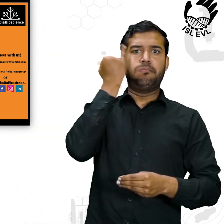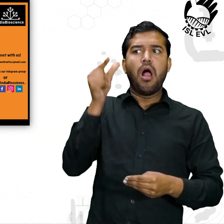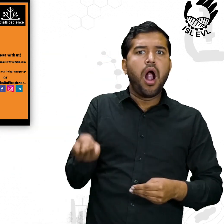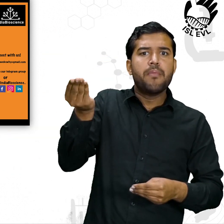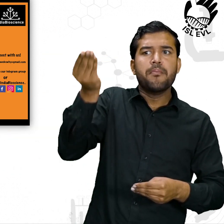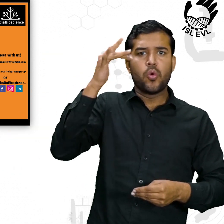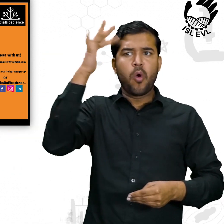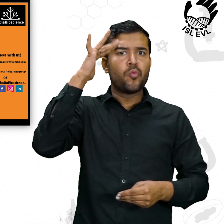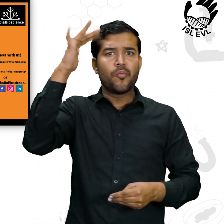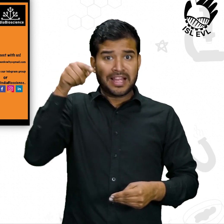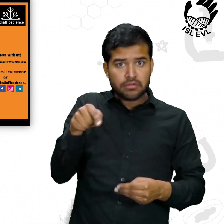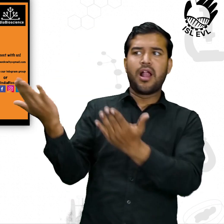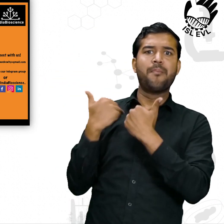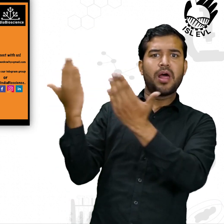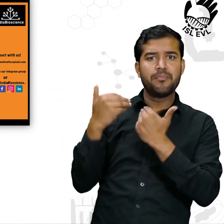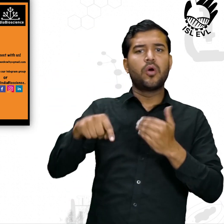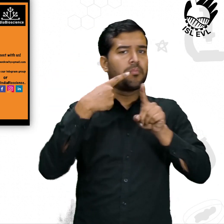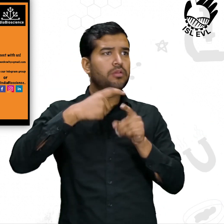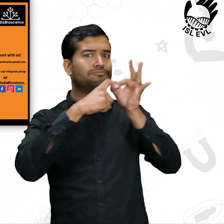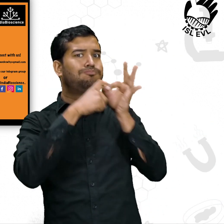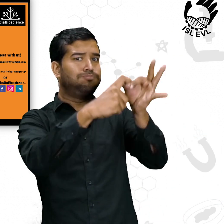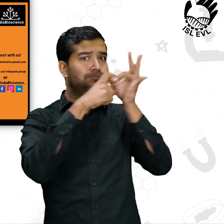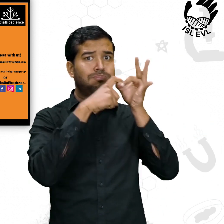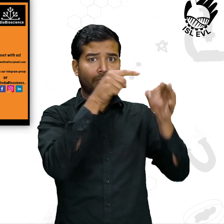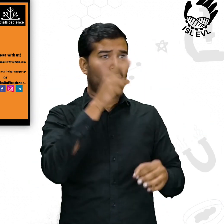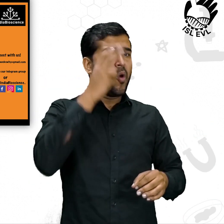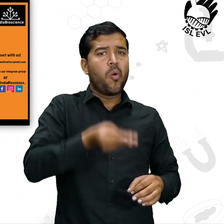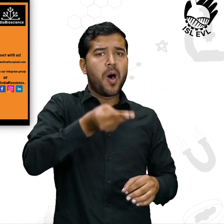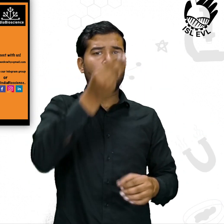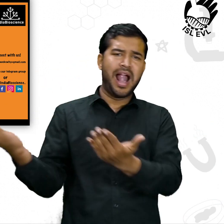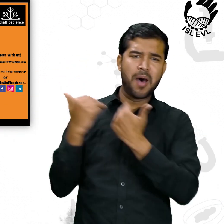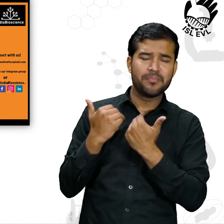India becomes more curious, One question at a time.